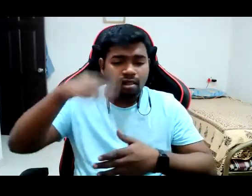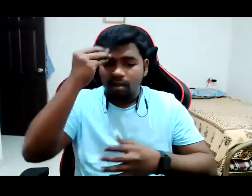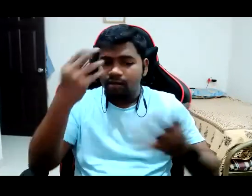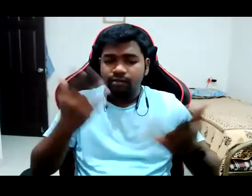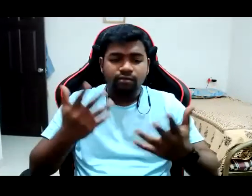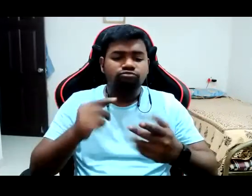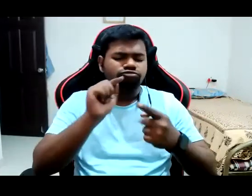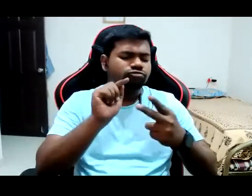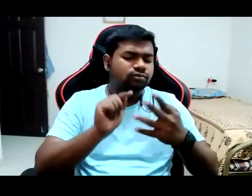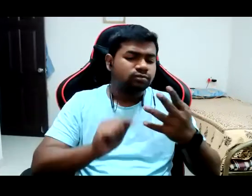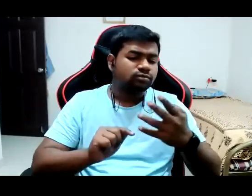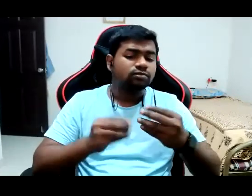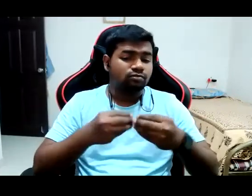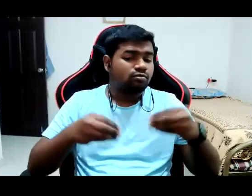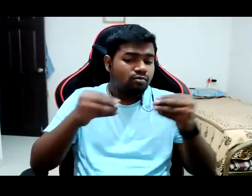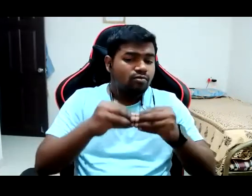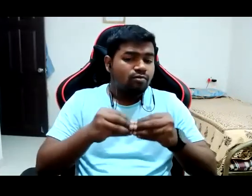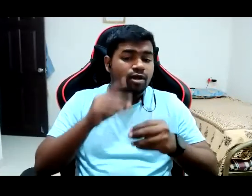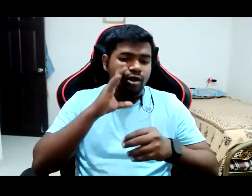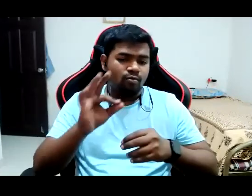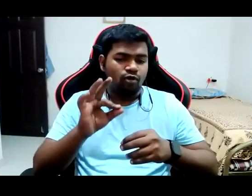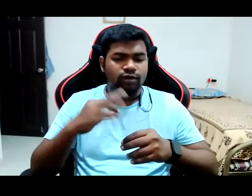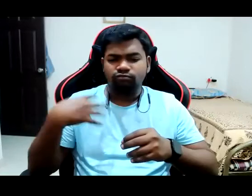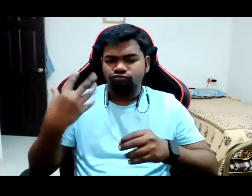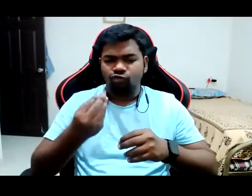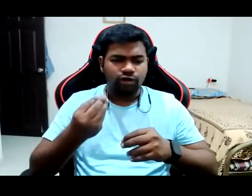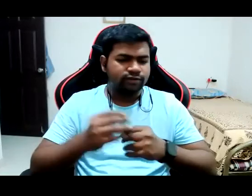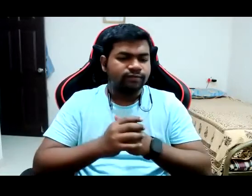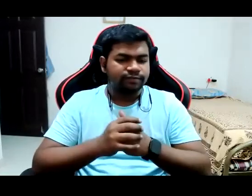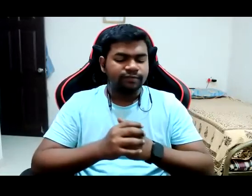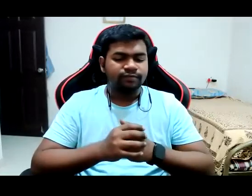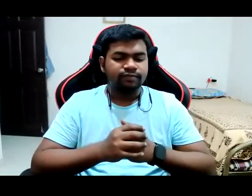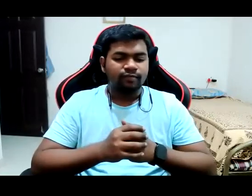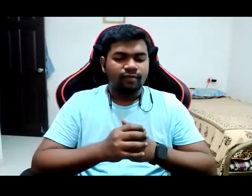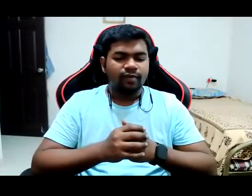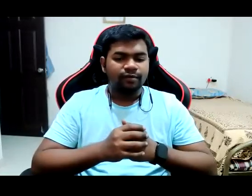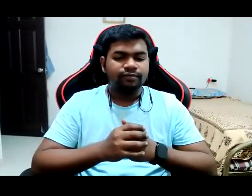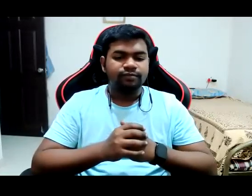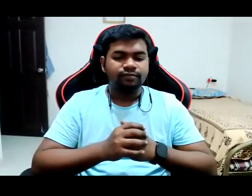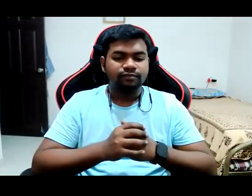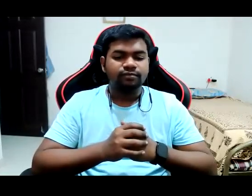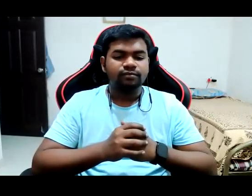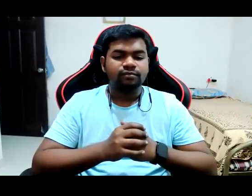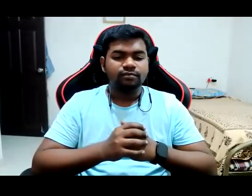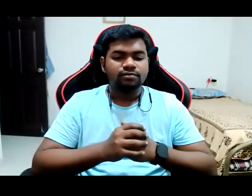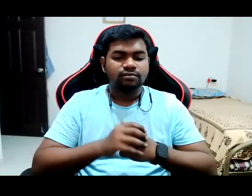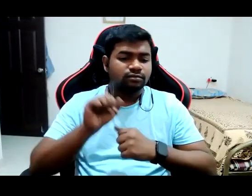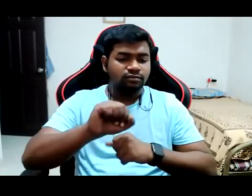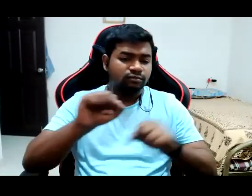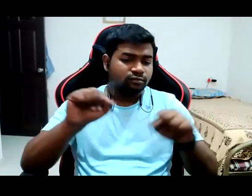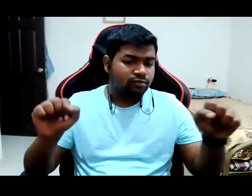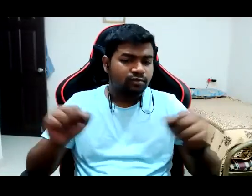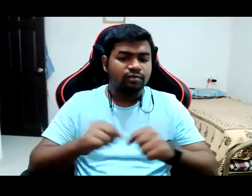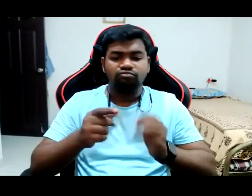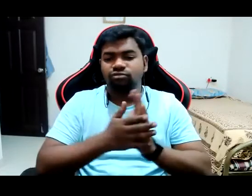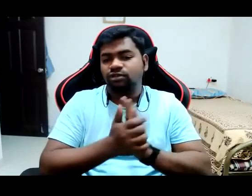of those things are way more or much more important to us than just kind of like your oratory or your pitching